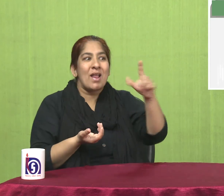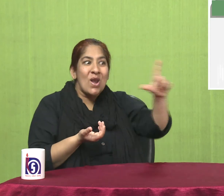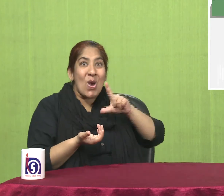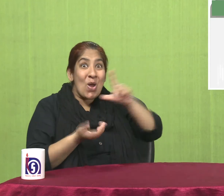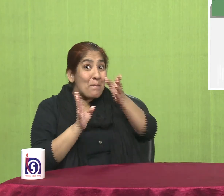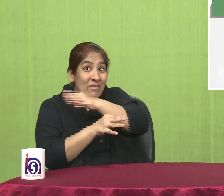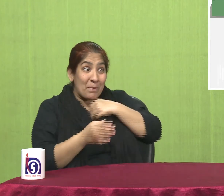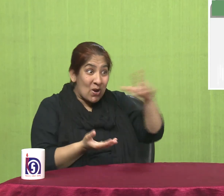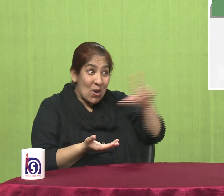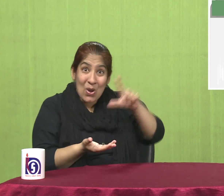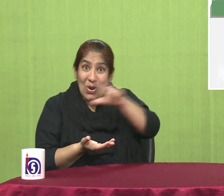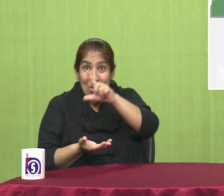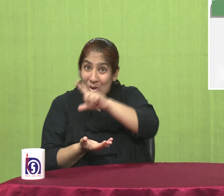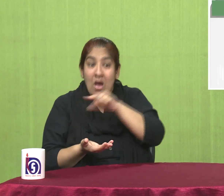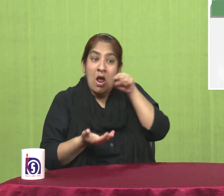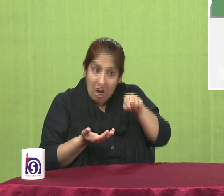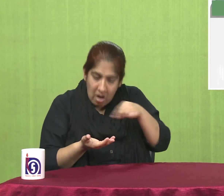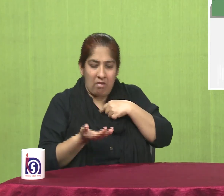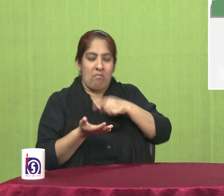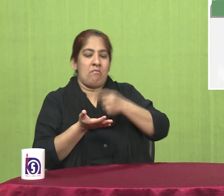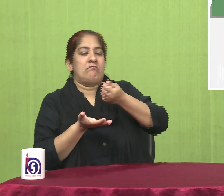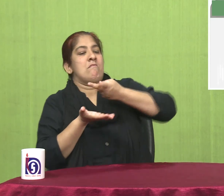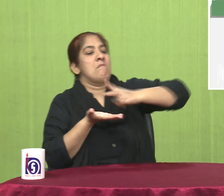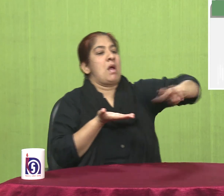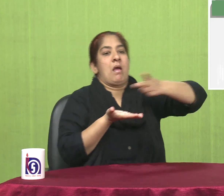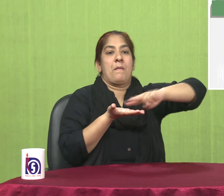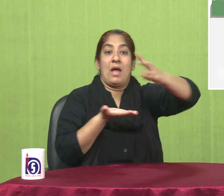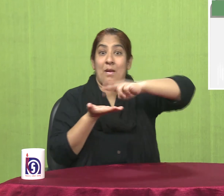Common shareholders of dividend paying companies are